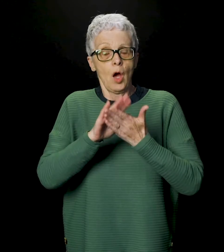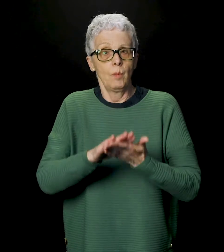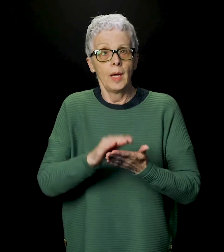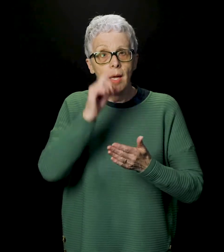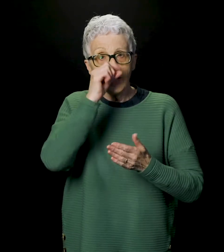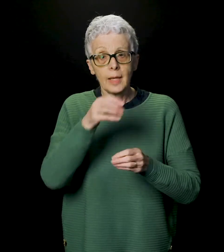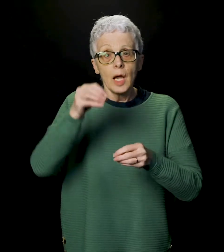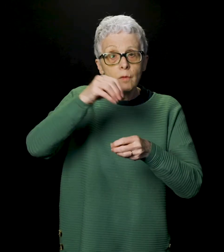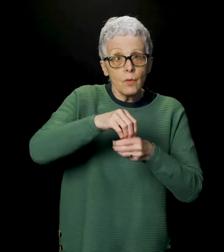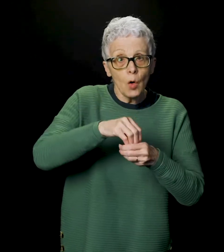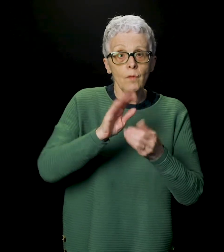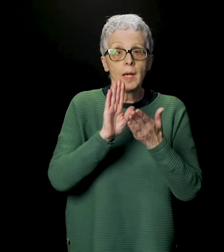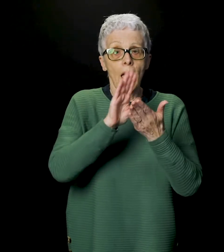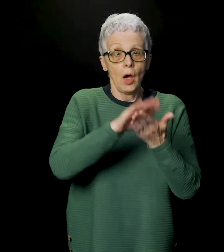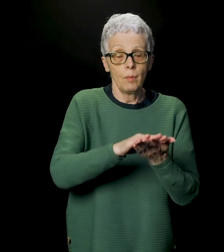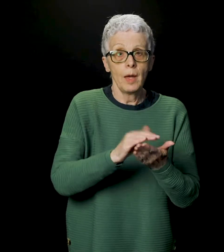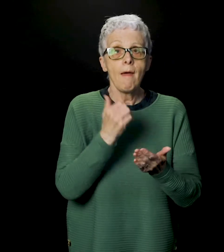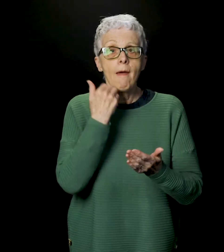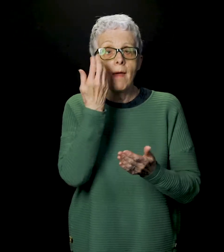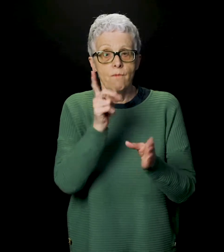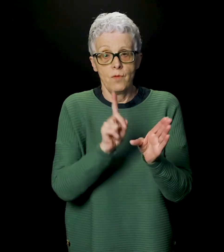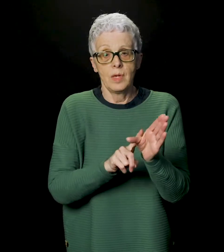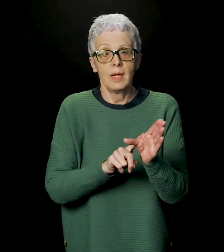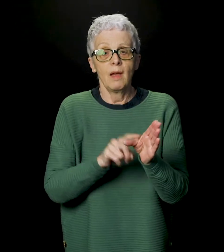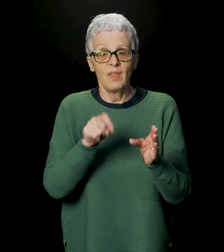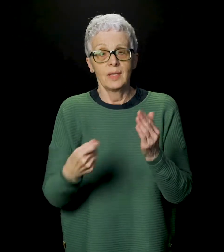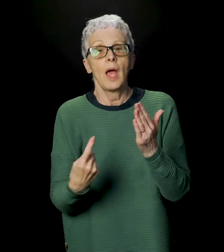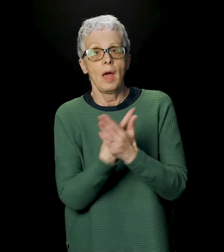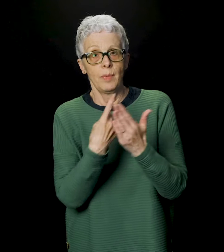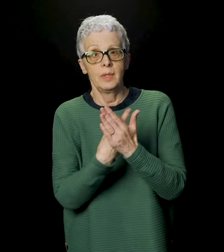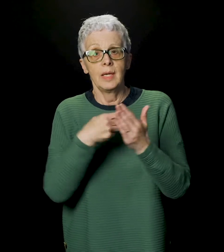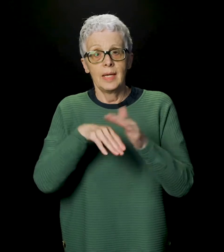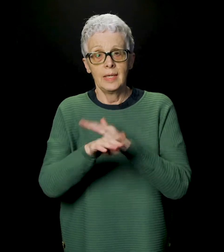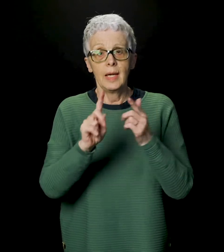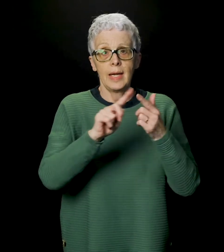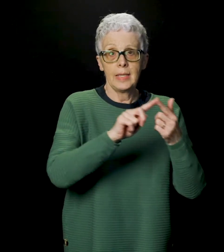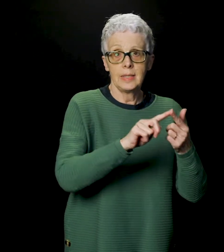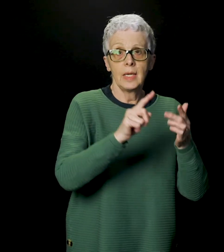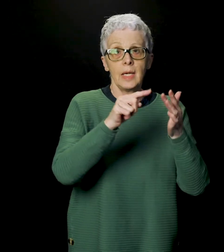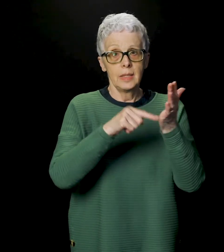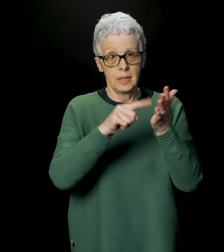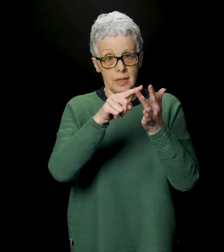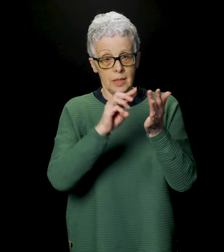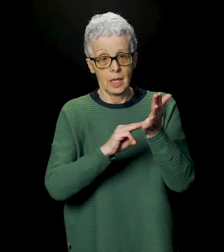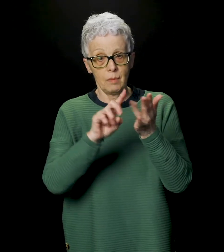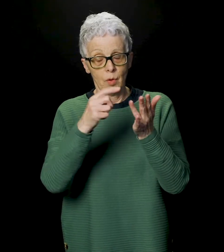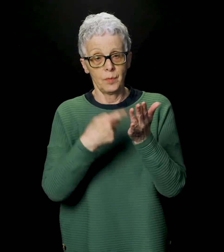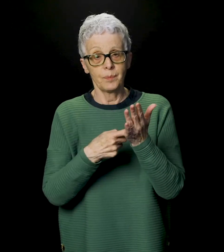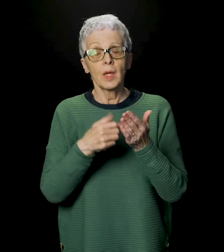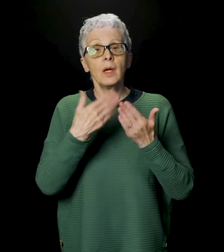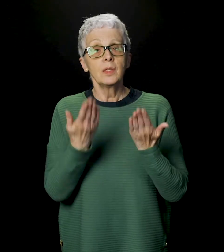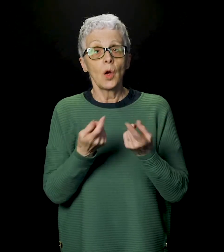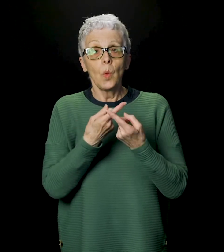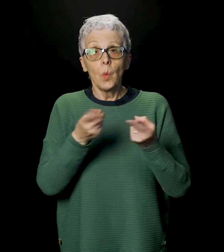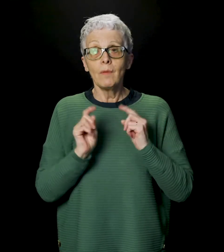take part in that, which happens every year in East Timor. So throughout the last couple of years, we've walked alongside